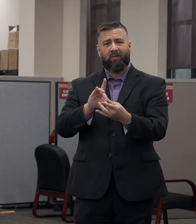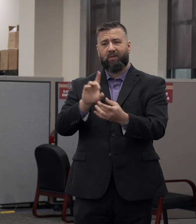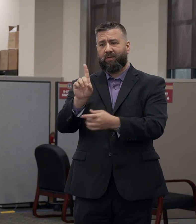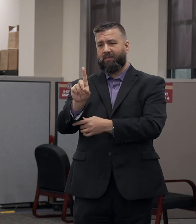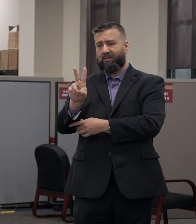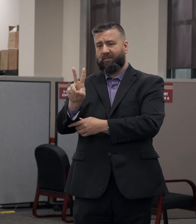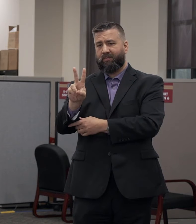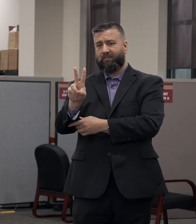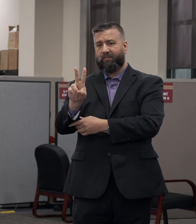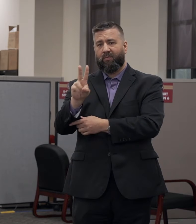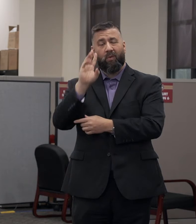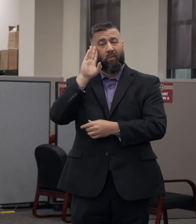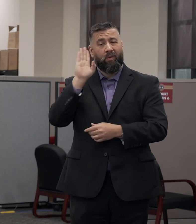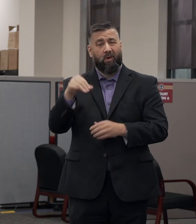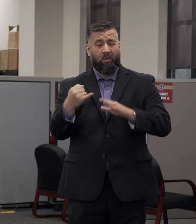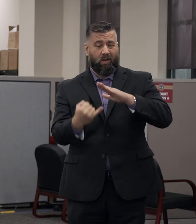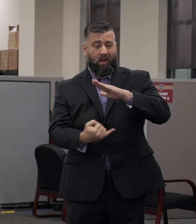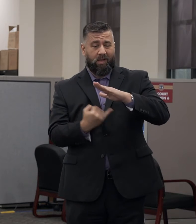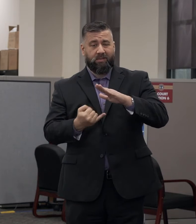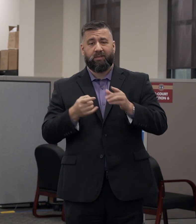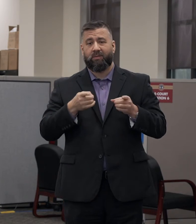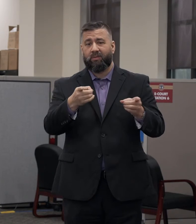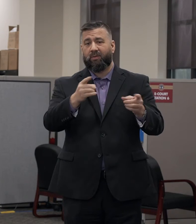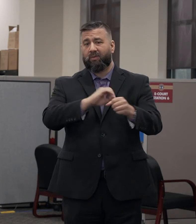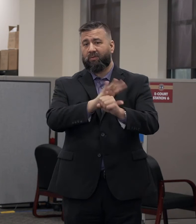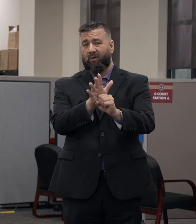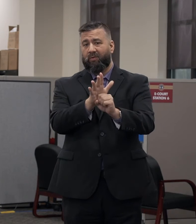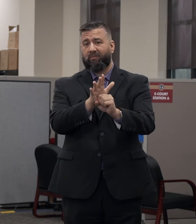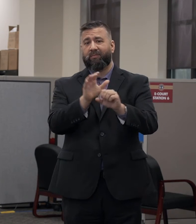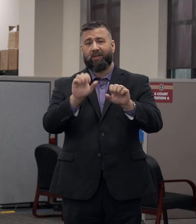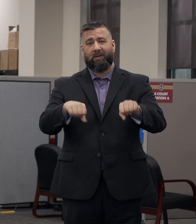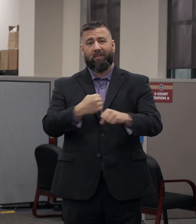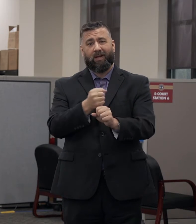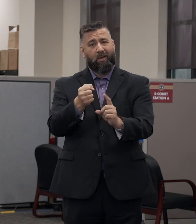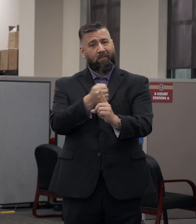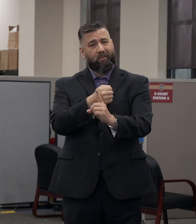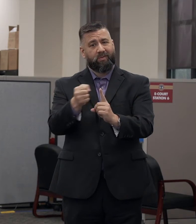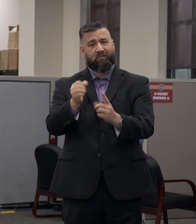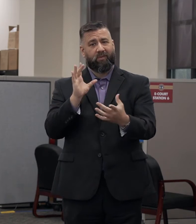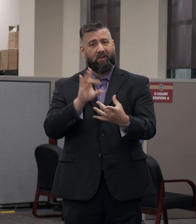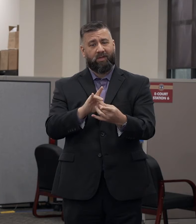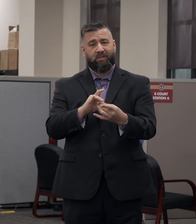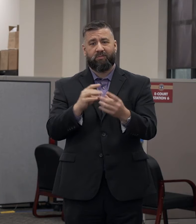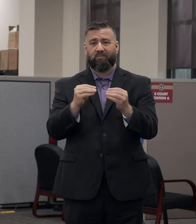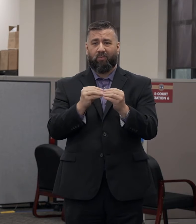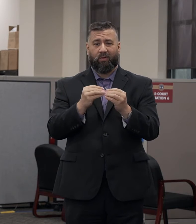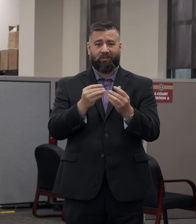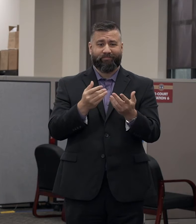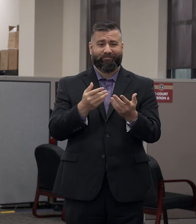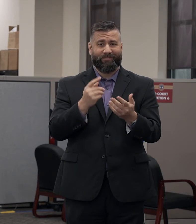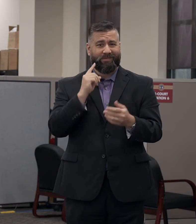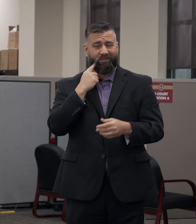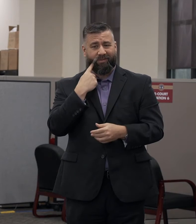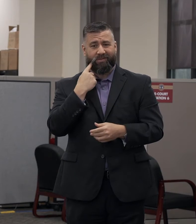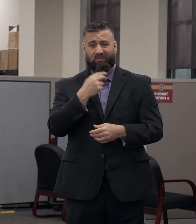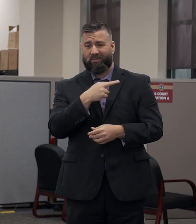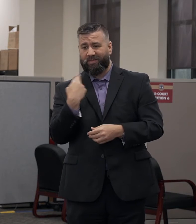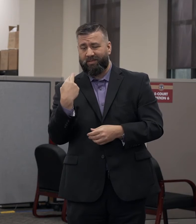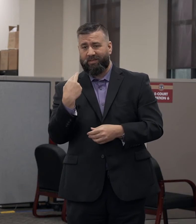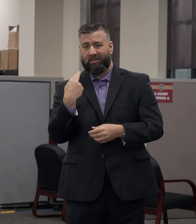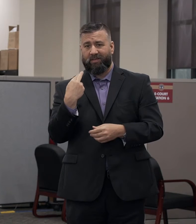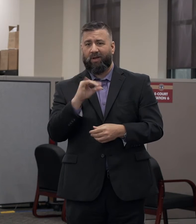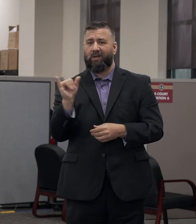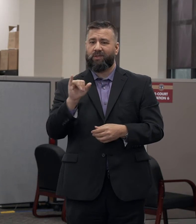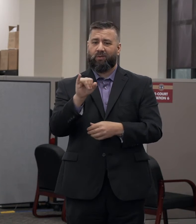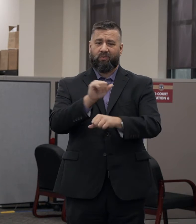pandemic can make those in abusive relationships more vulnerable, along with the stress of job loss or even anxiety